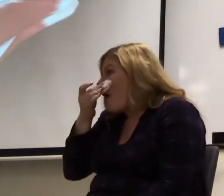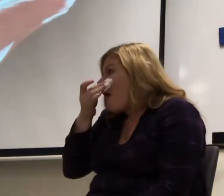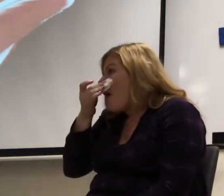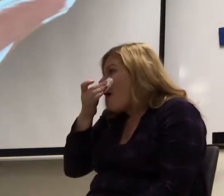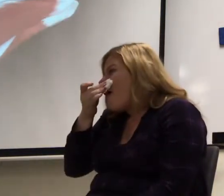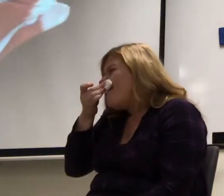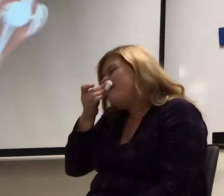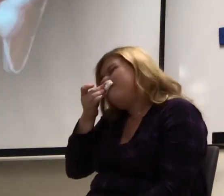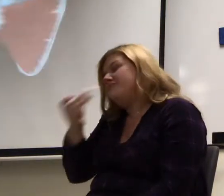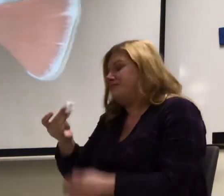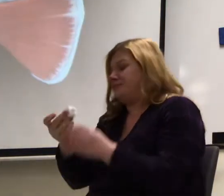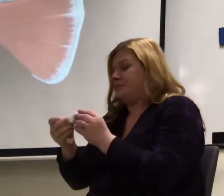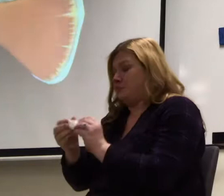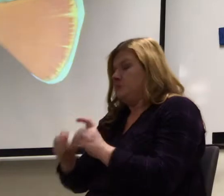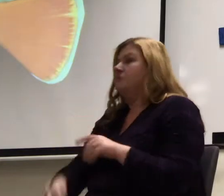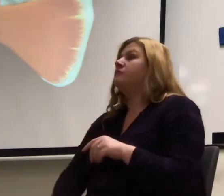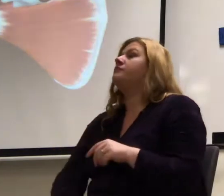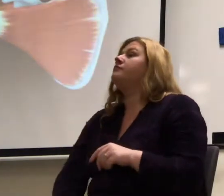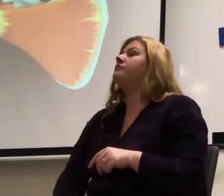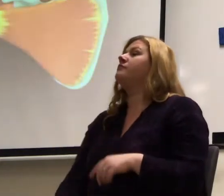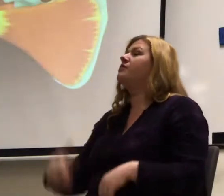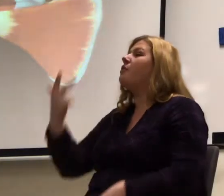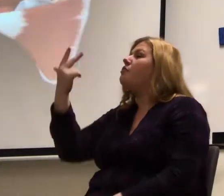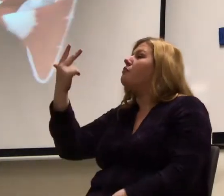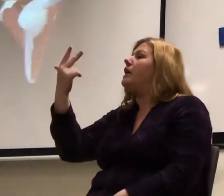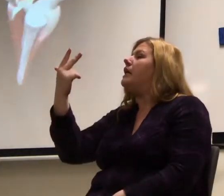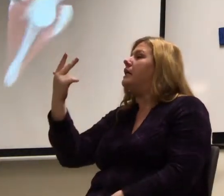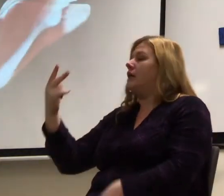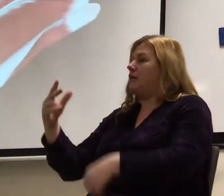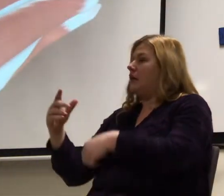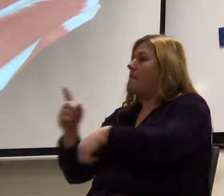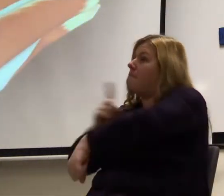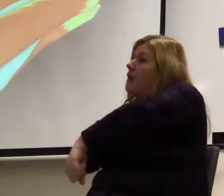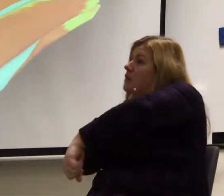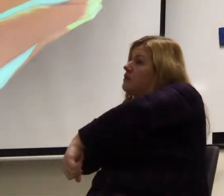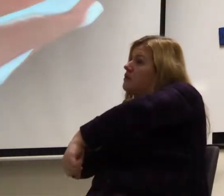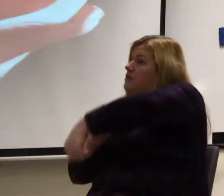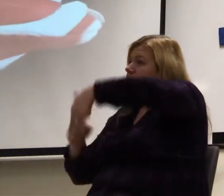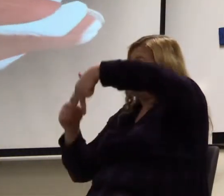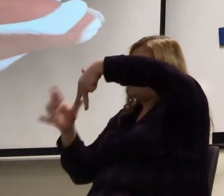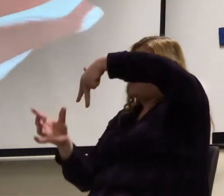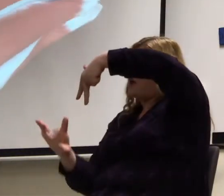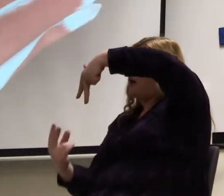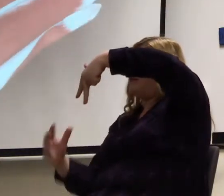So do you see how there's three muscles filling those spaces?